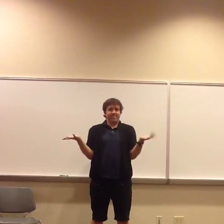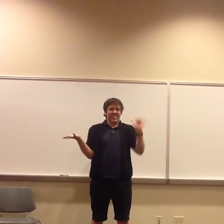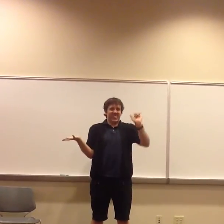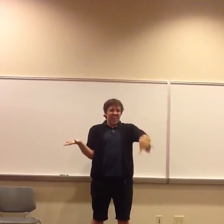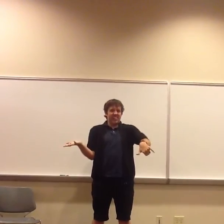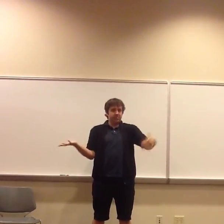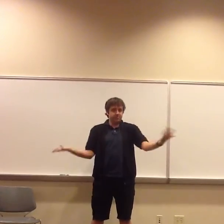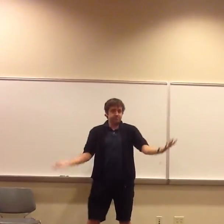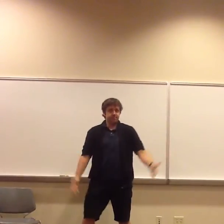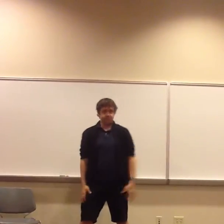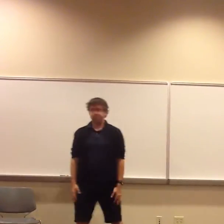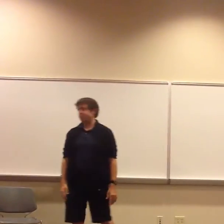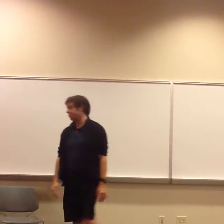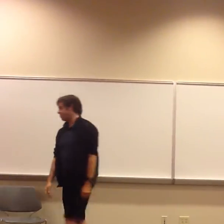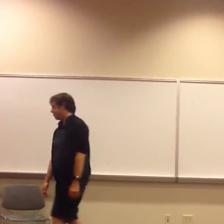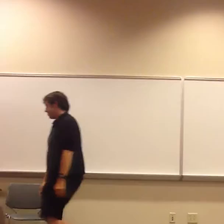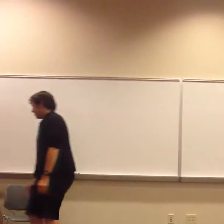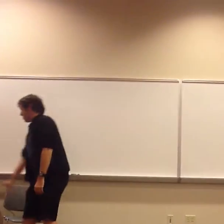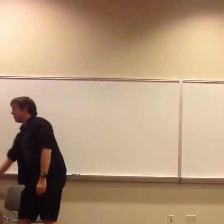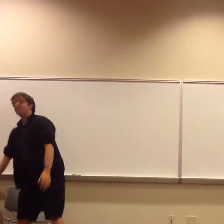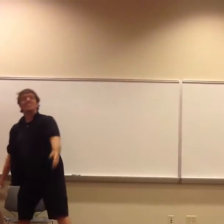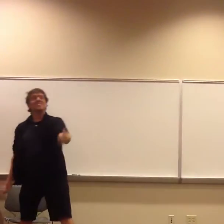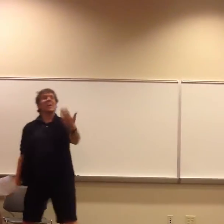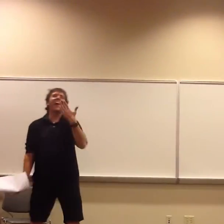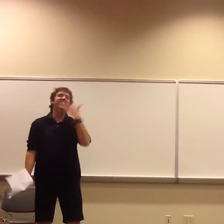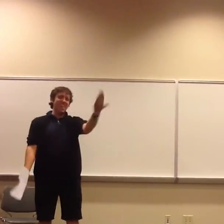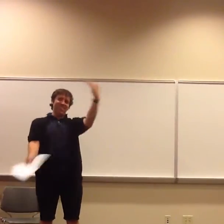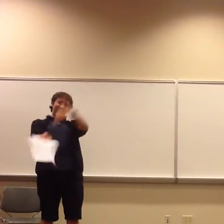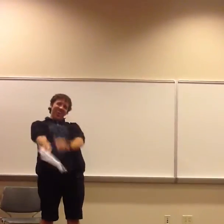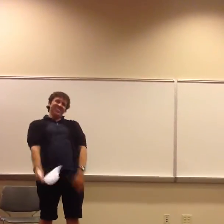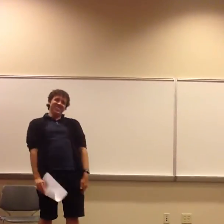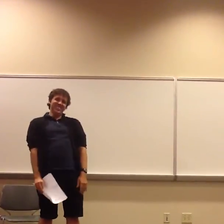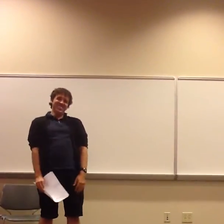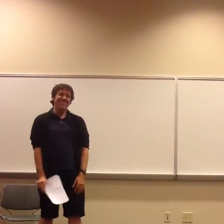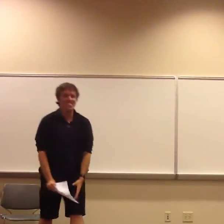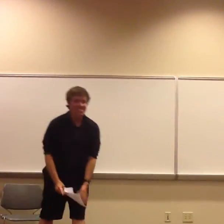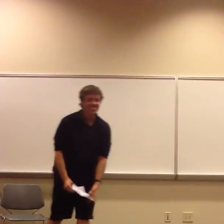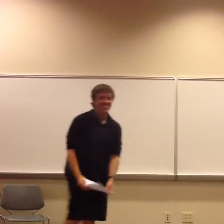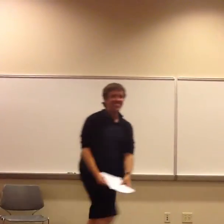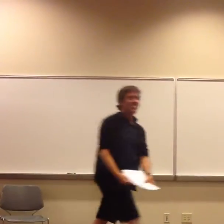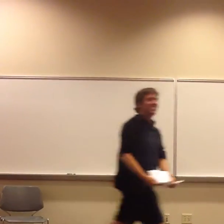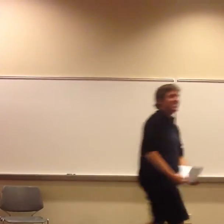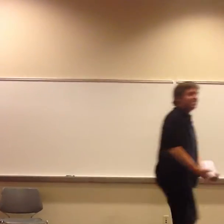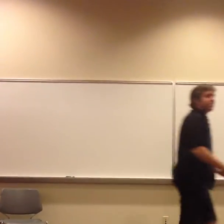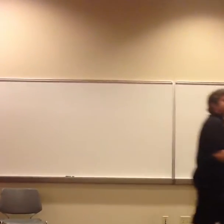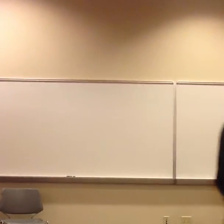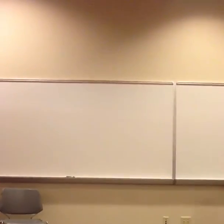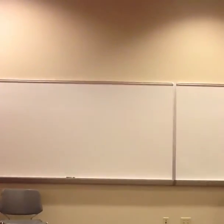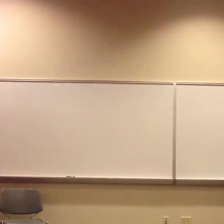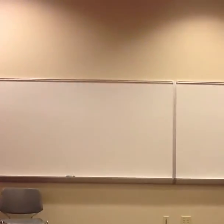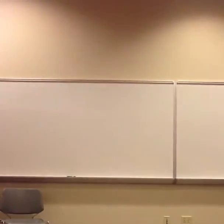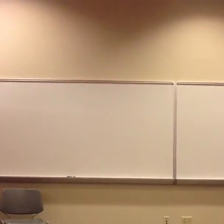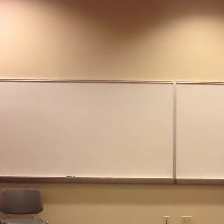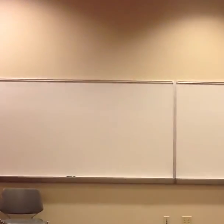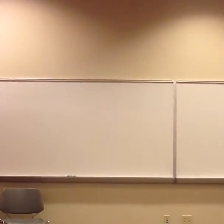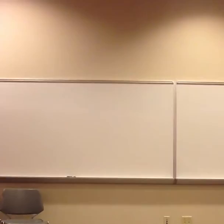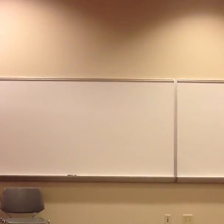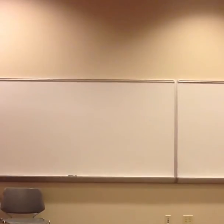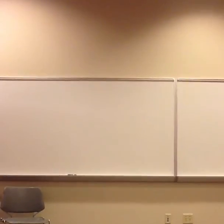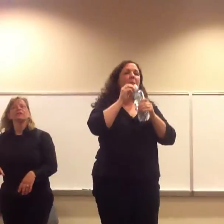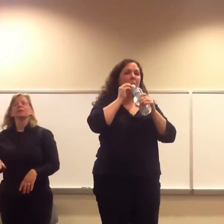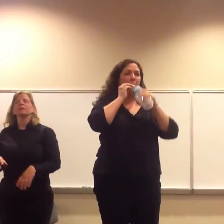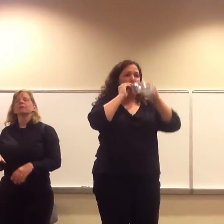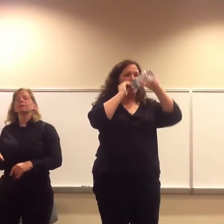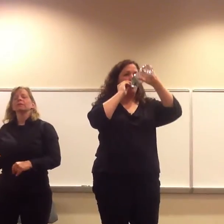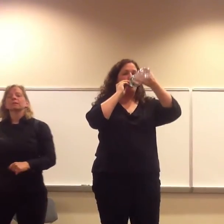deaf people all over the state of New Hampshire, and many of them are isolated and invisible to the general population. And now I get my point, so thank you again for your time.